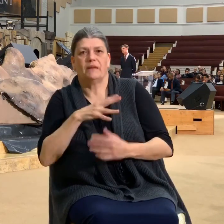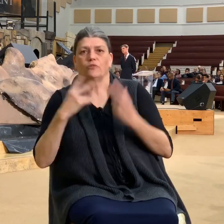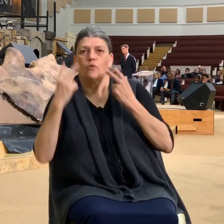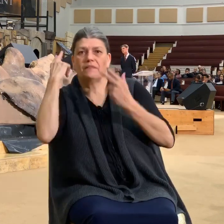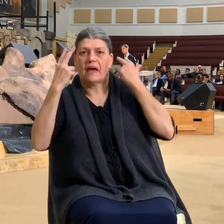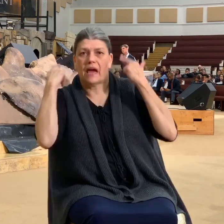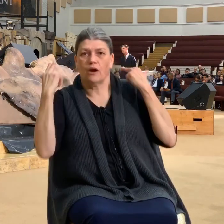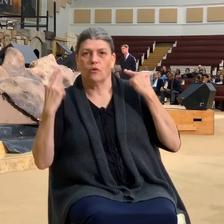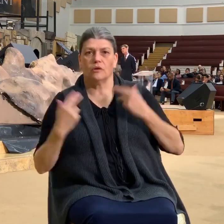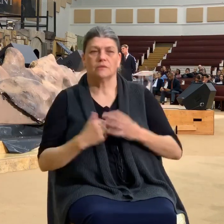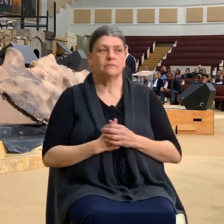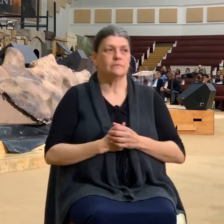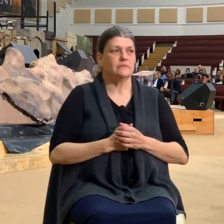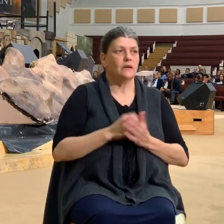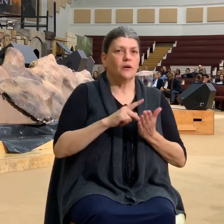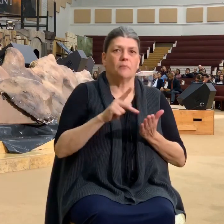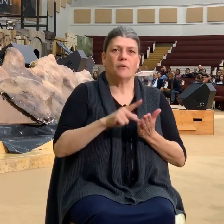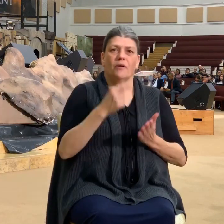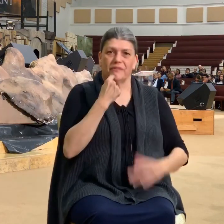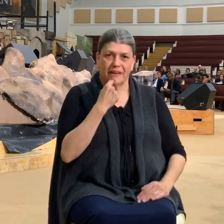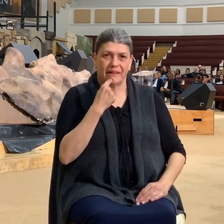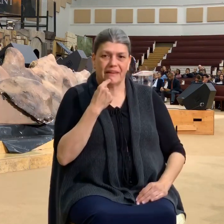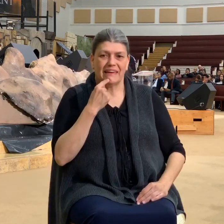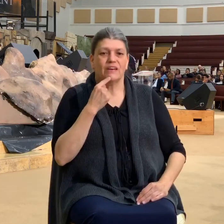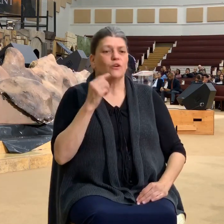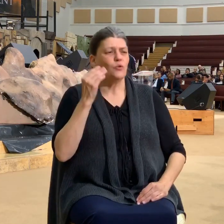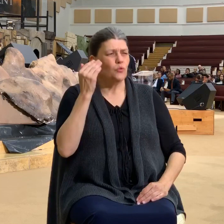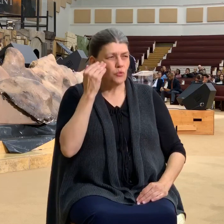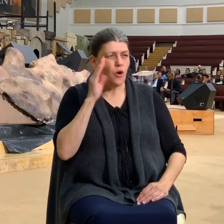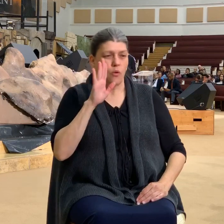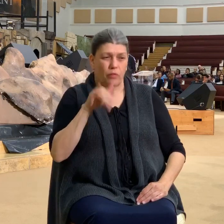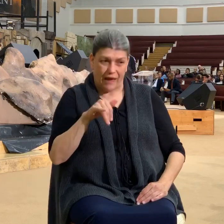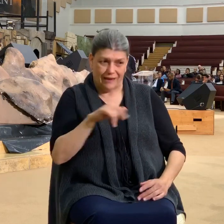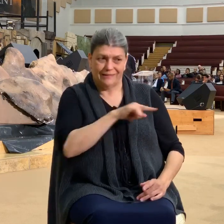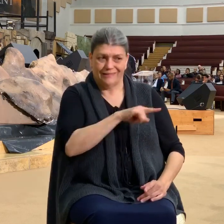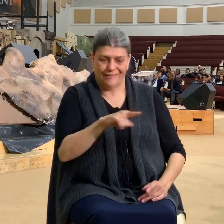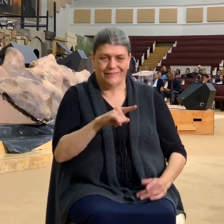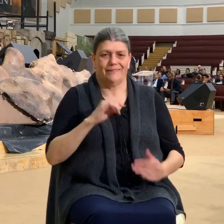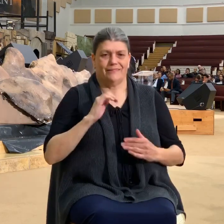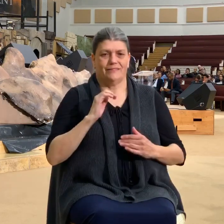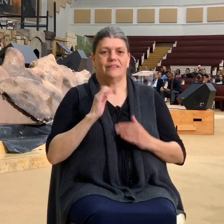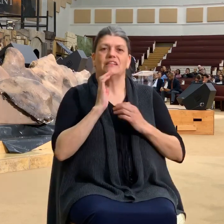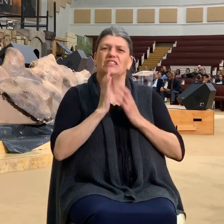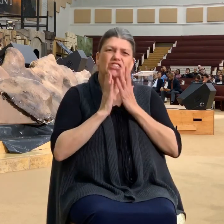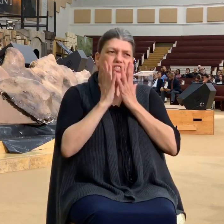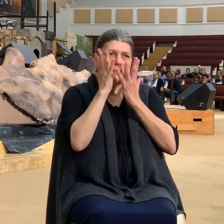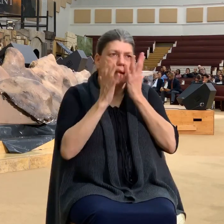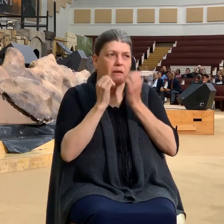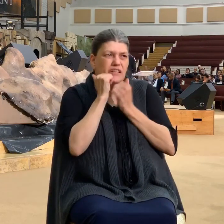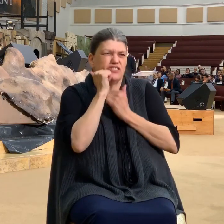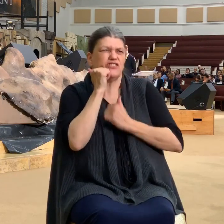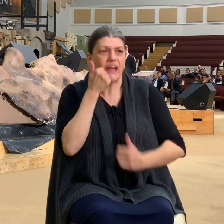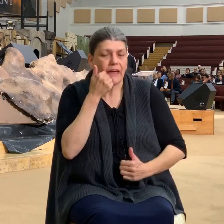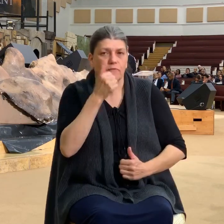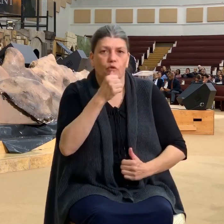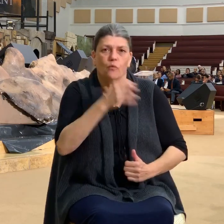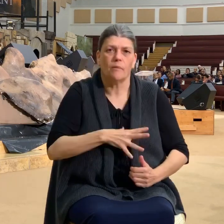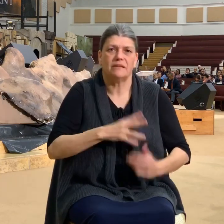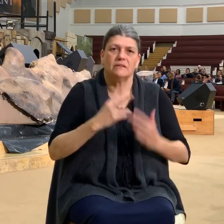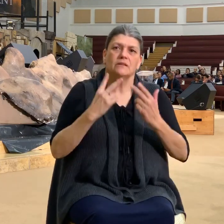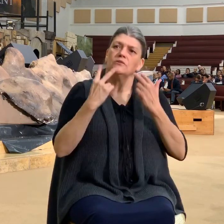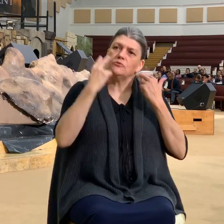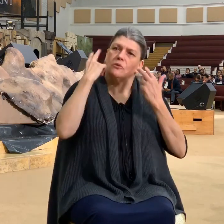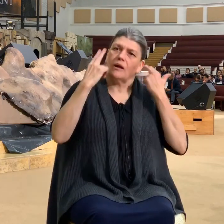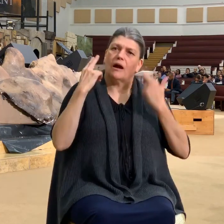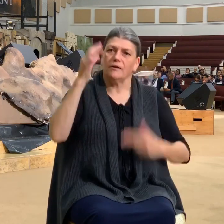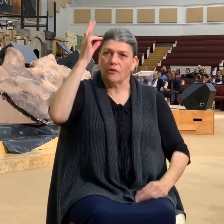And Paul said, you know it's a shame for a woman to have cut hair. If she's going to trim it, if she's